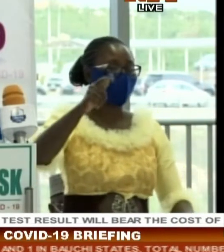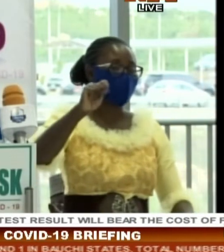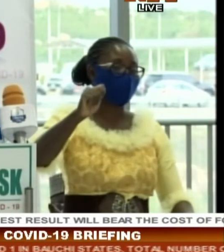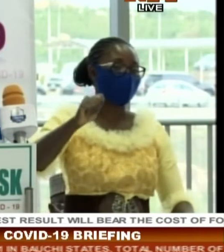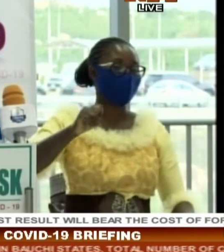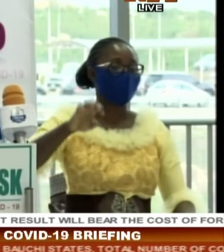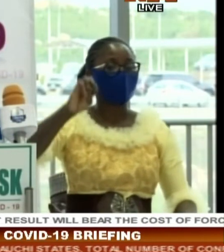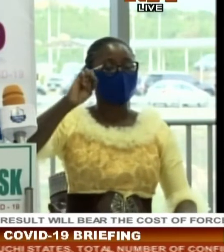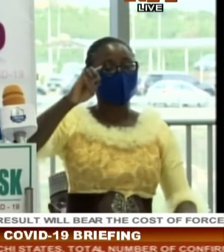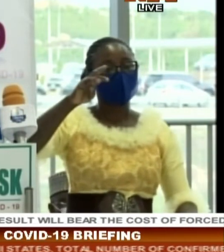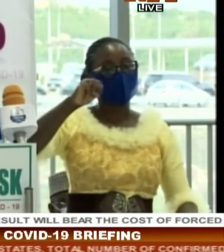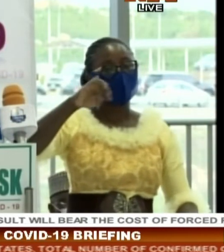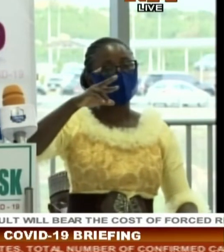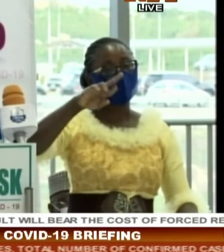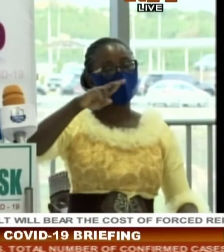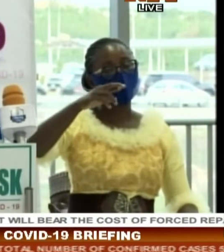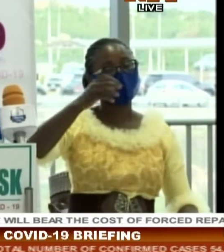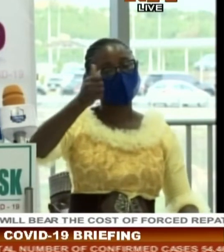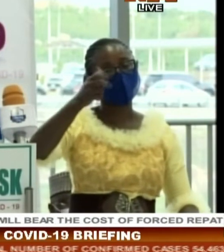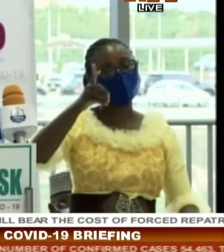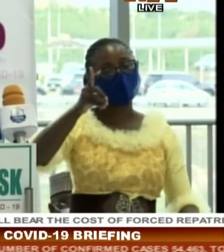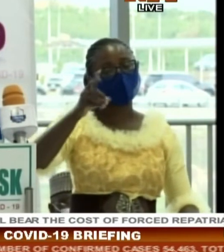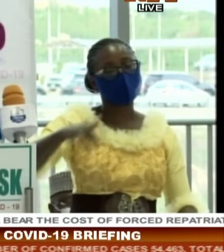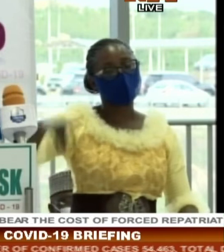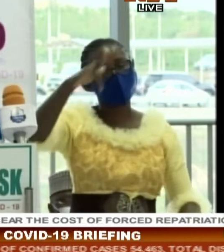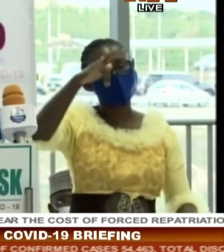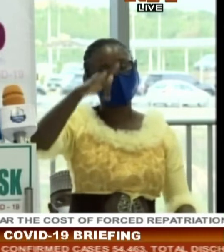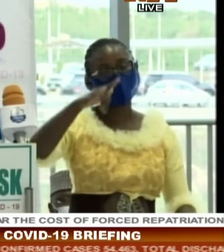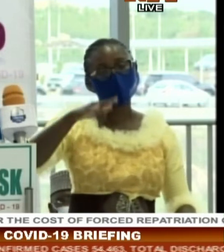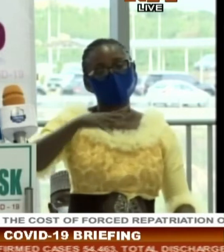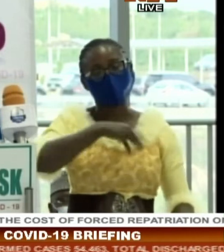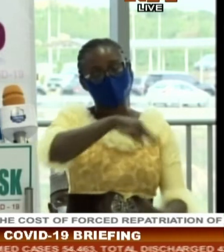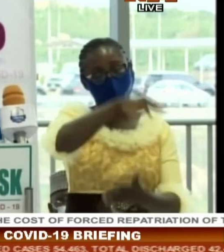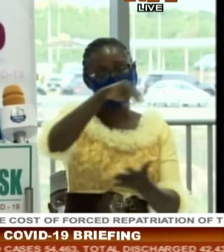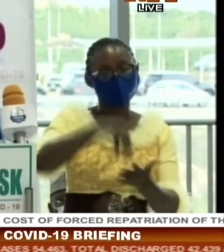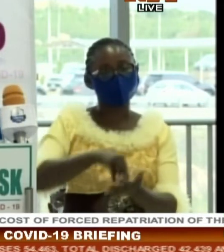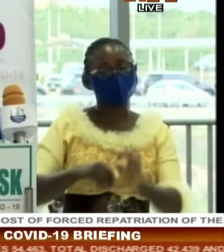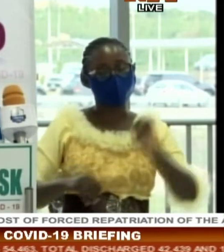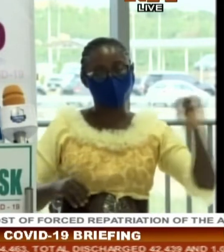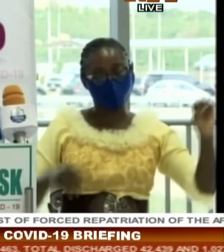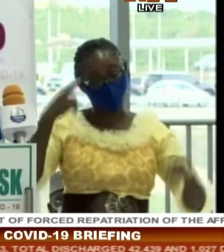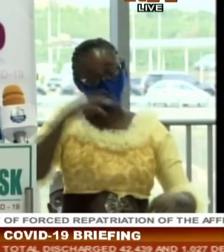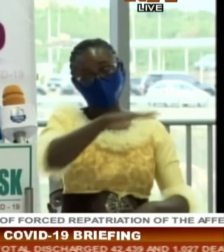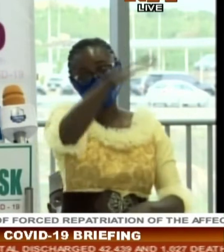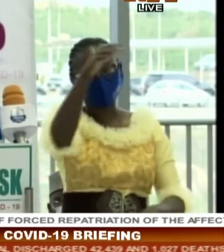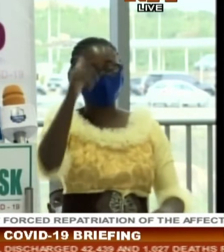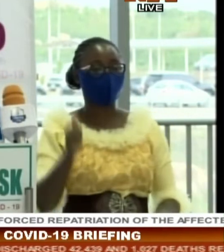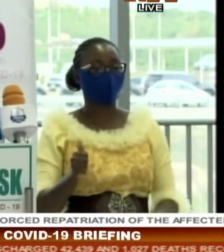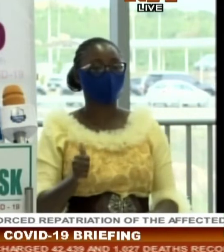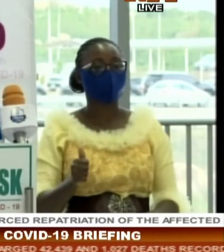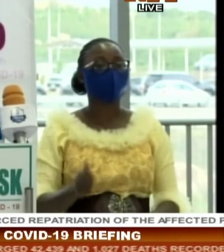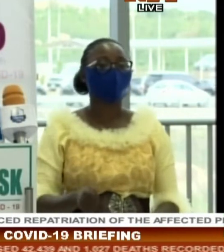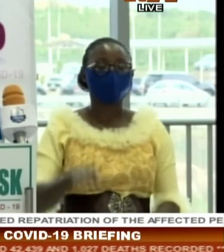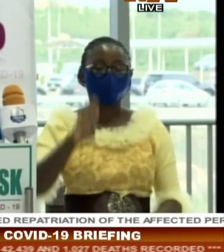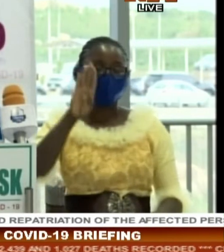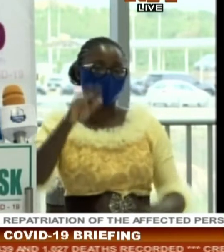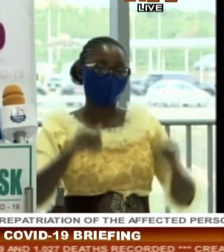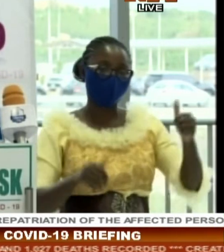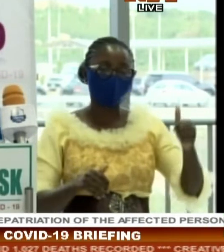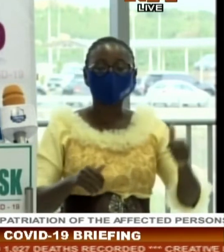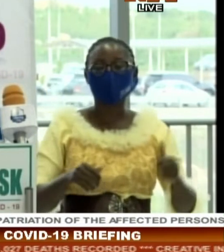Qatar, AWA, Kenya Airways, and Middle East. For Abuja, BA, Egypt